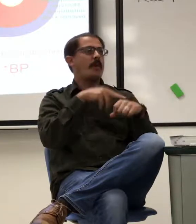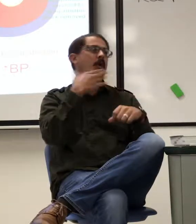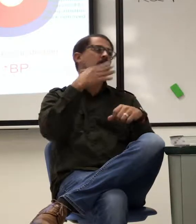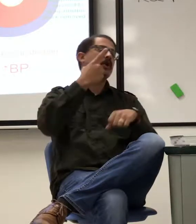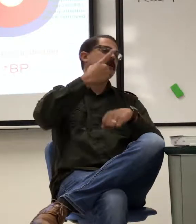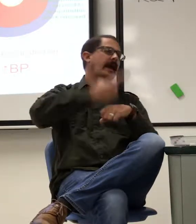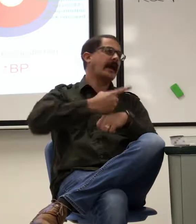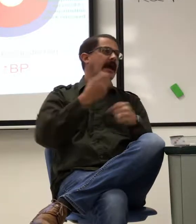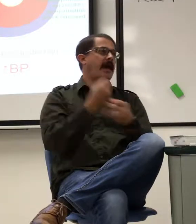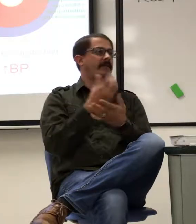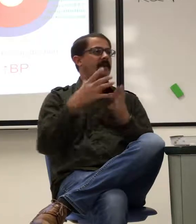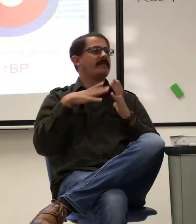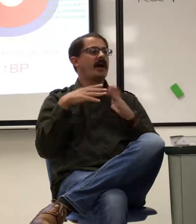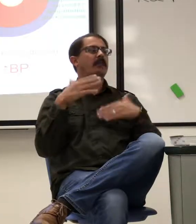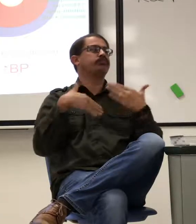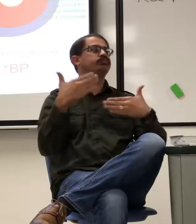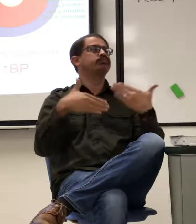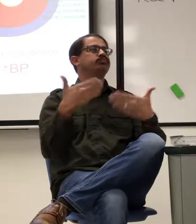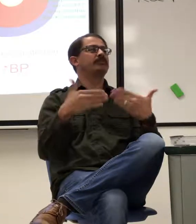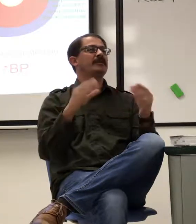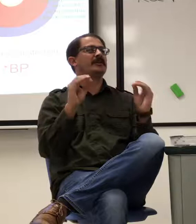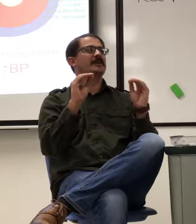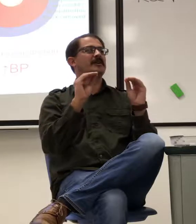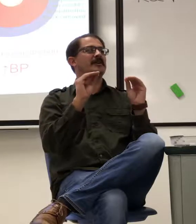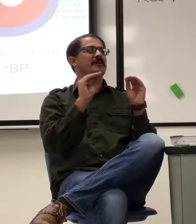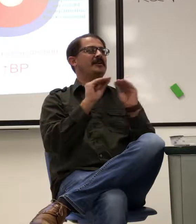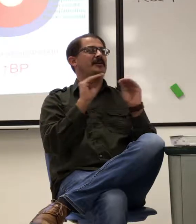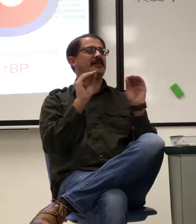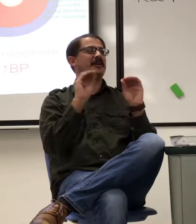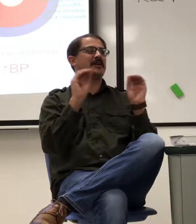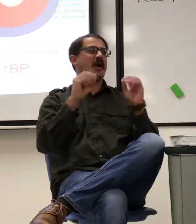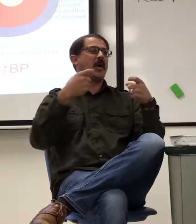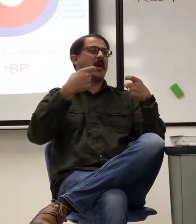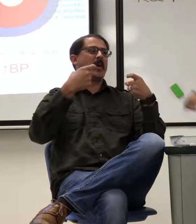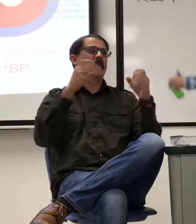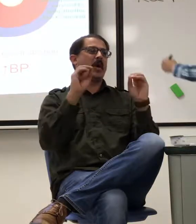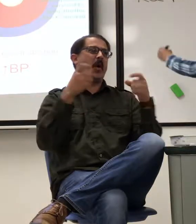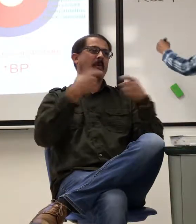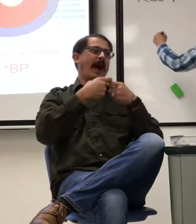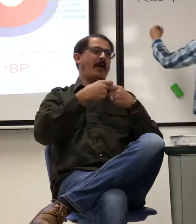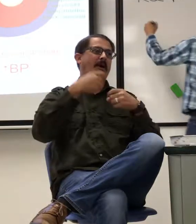fine. There's no power outage where you live.